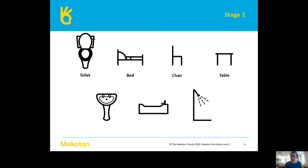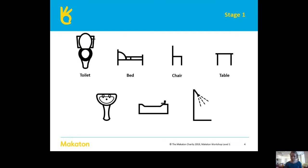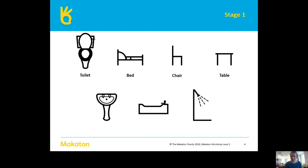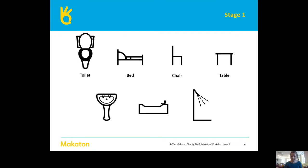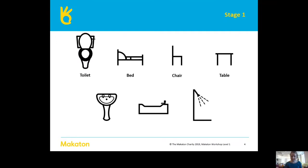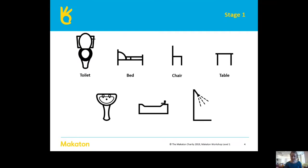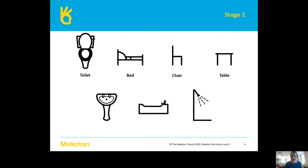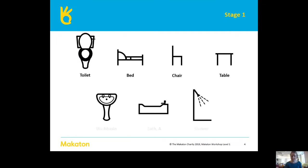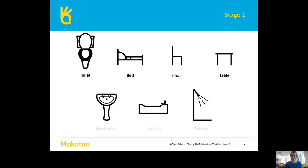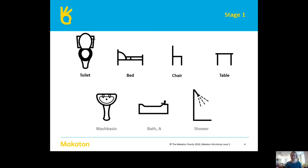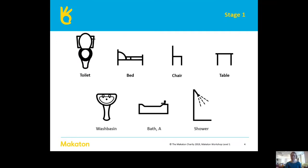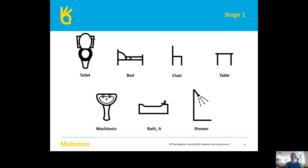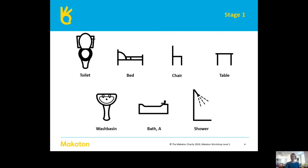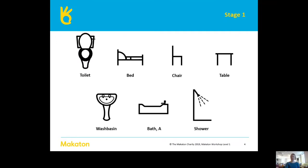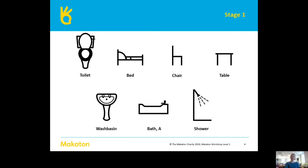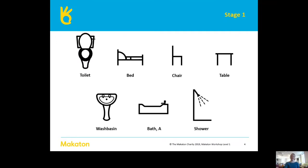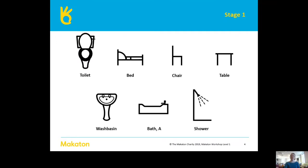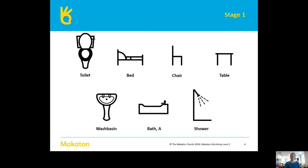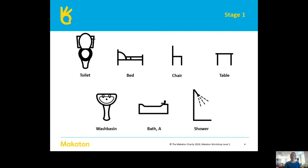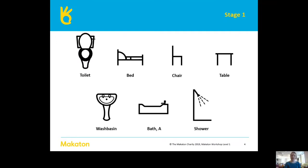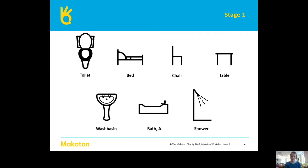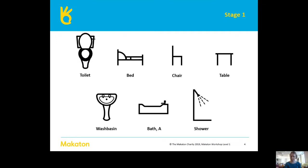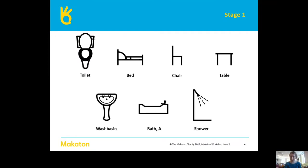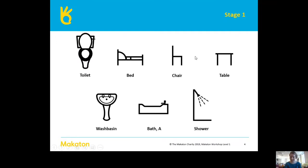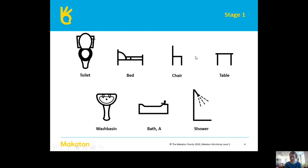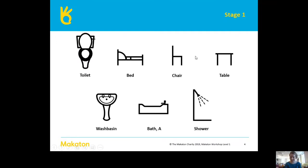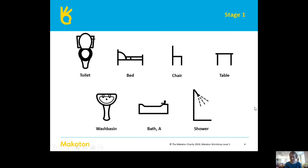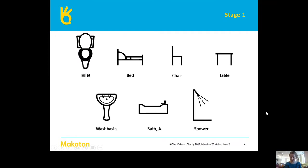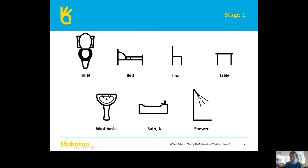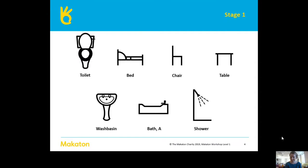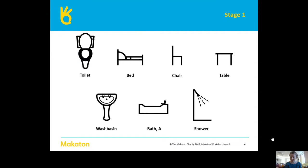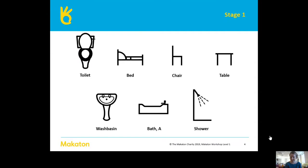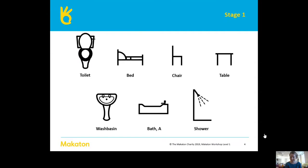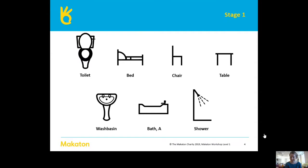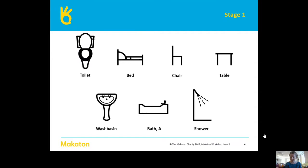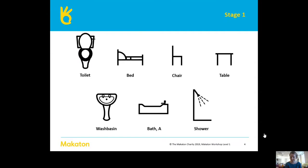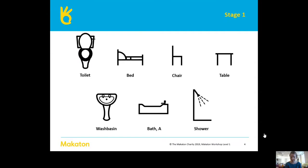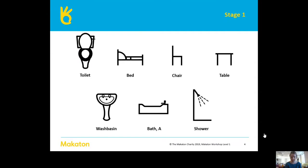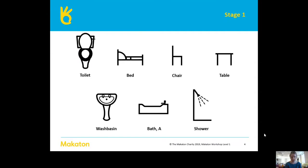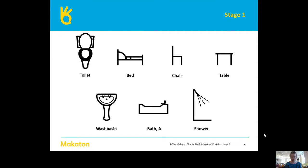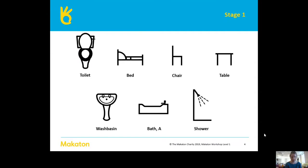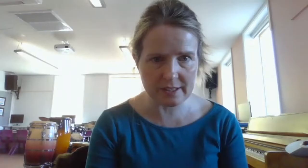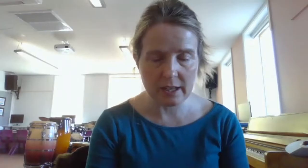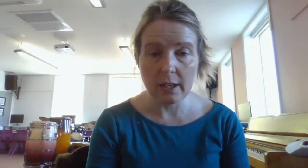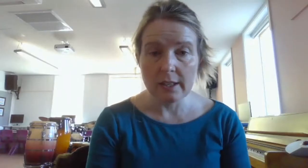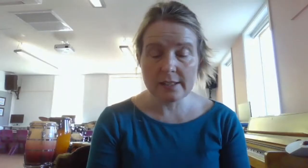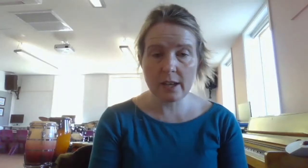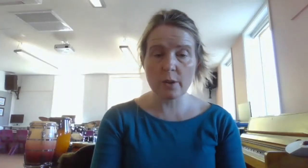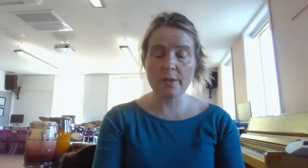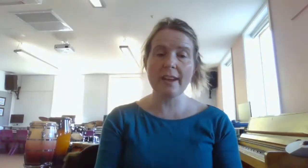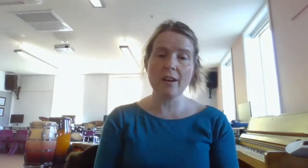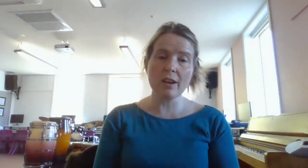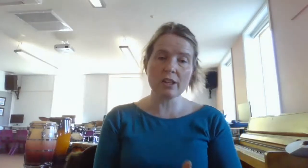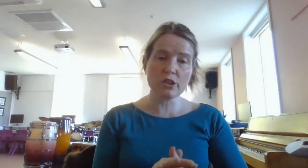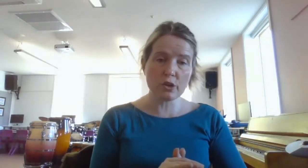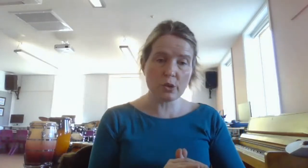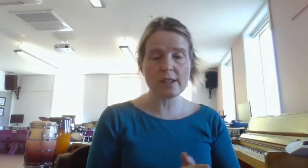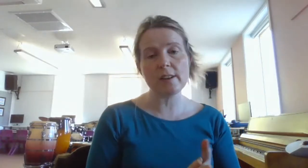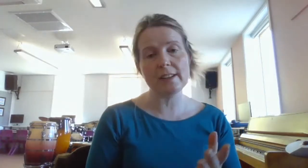wash basin, bath and shower. Let's have a look at those. So there are two signs